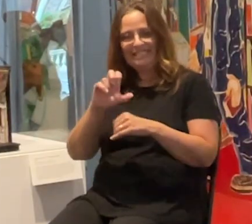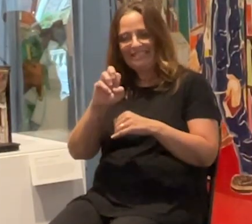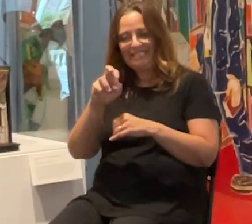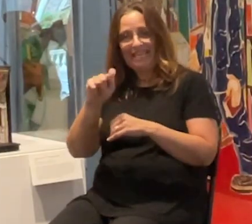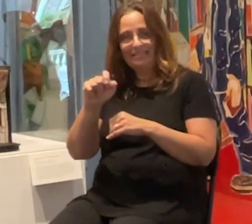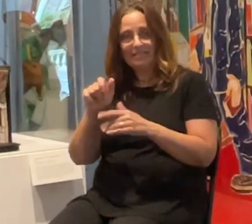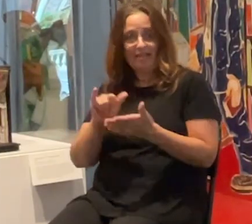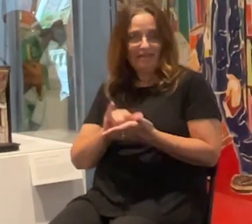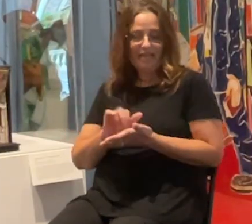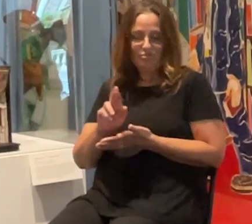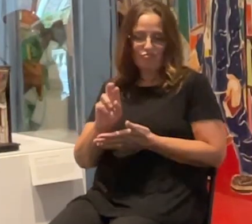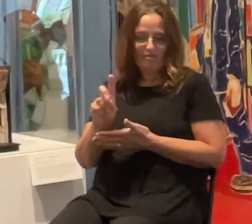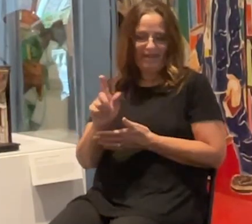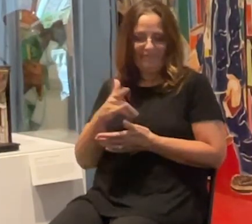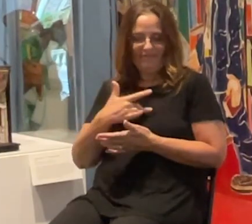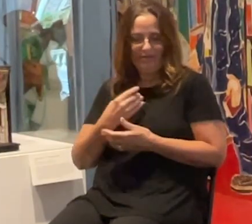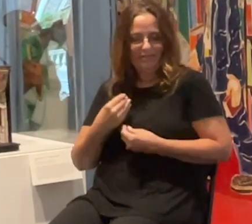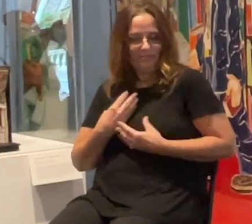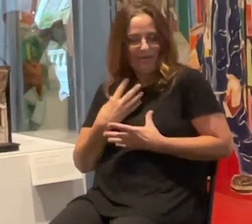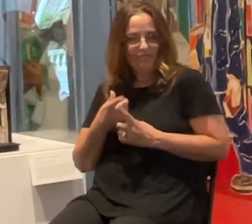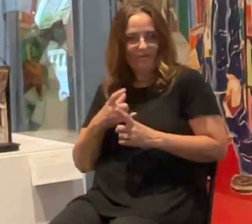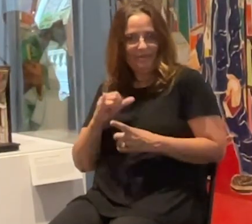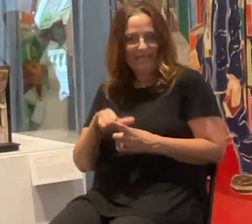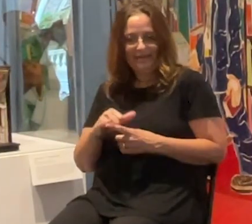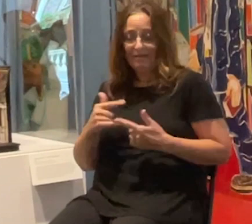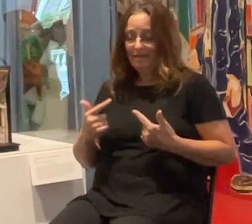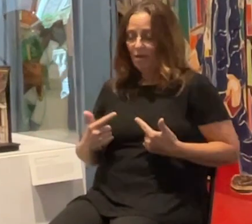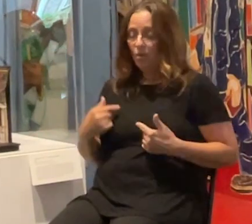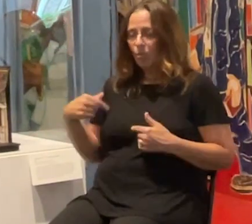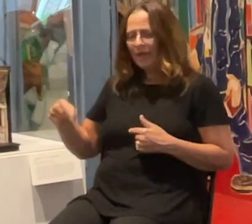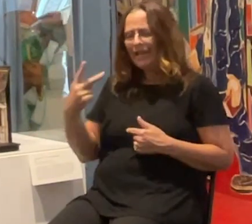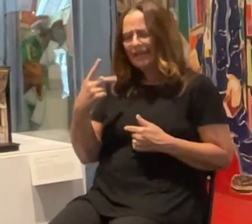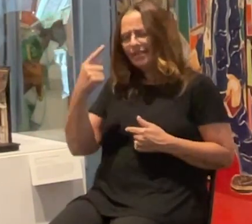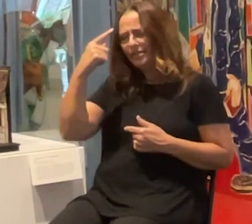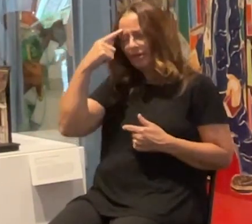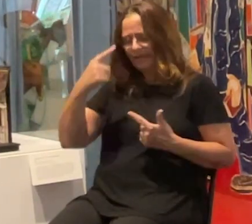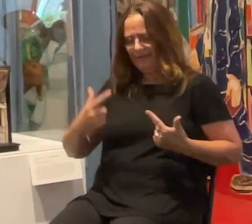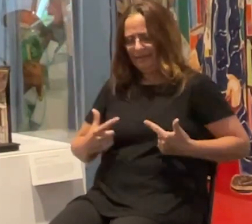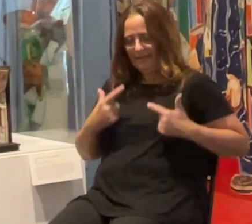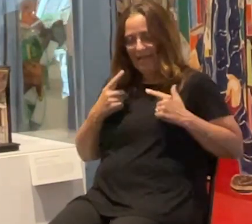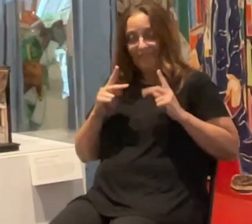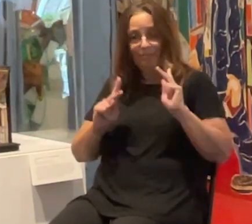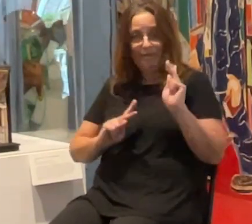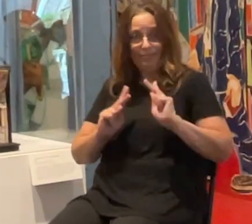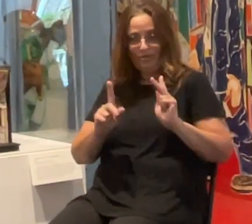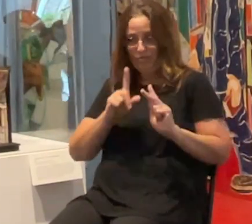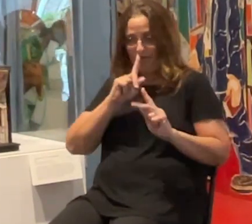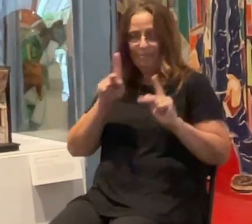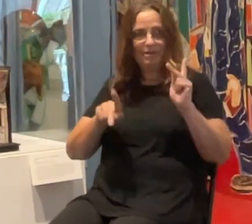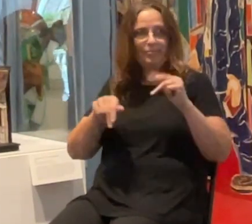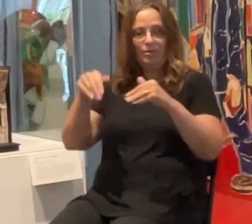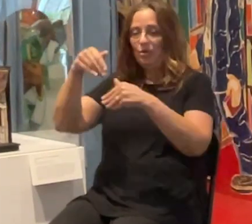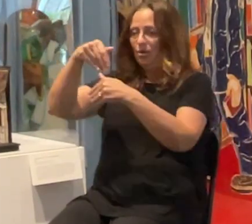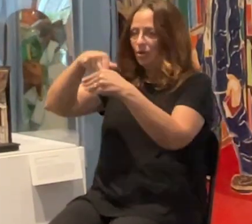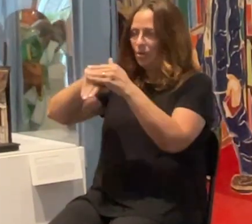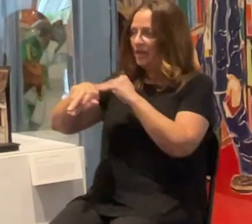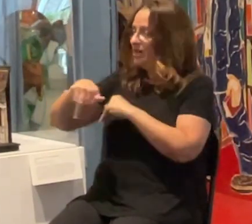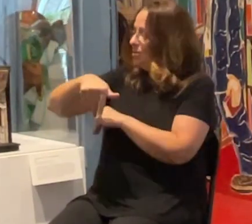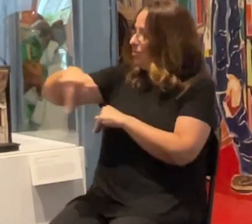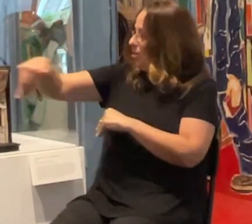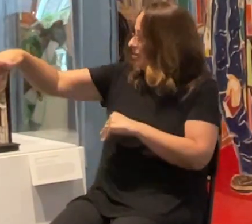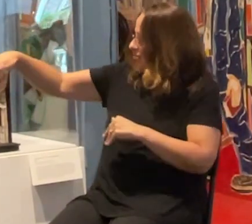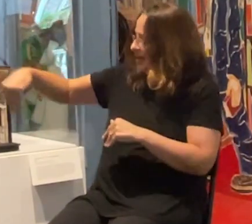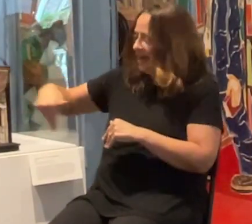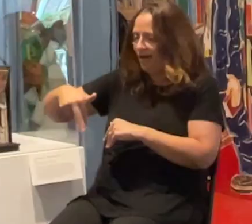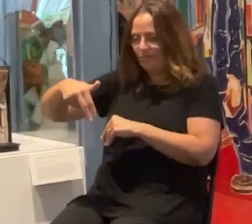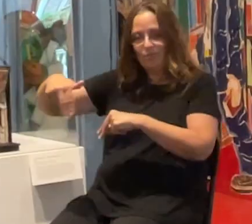the live people that go in it are also part of it. Right. You know, you especially Sarah, when there's a theatrical, like, you know,